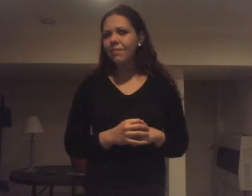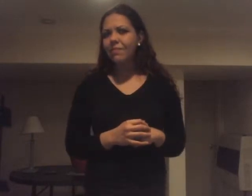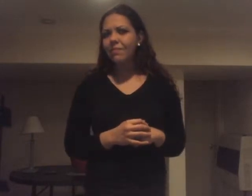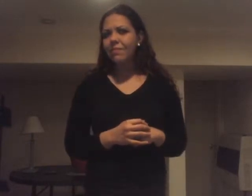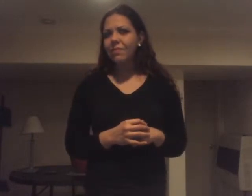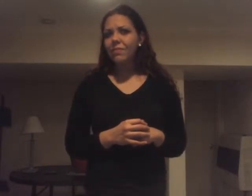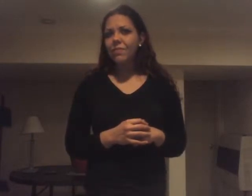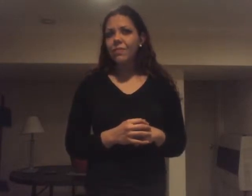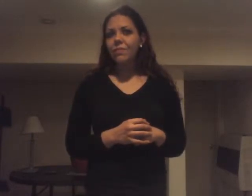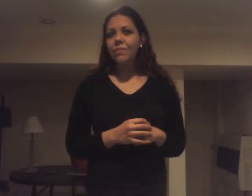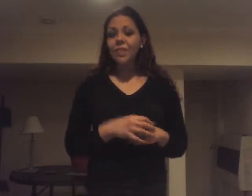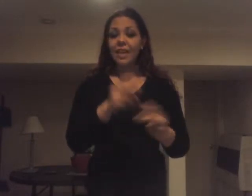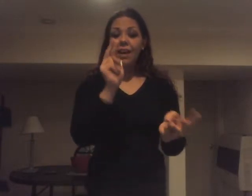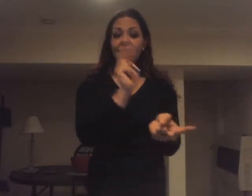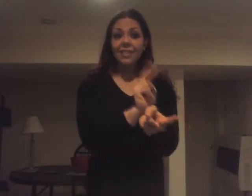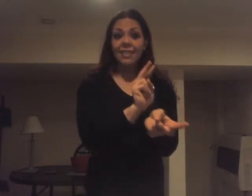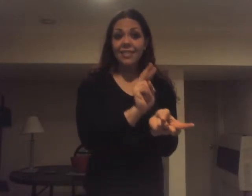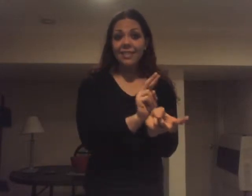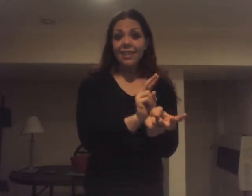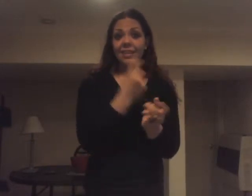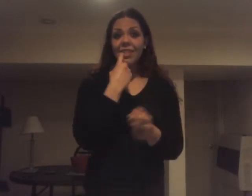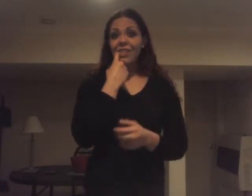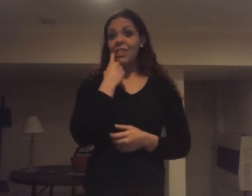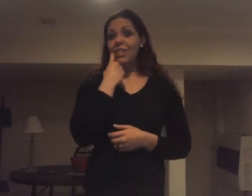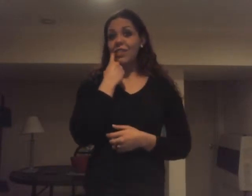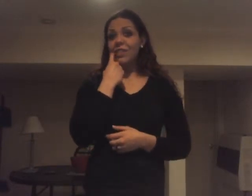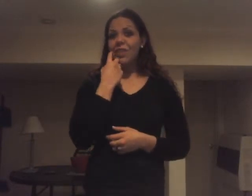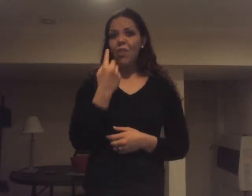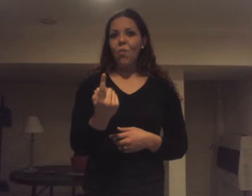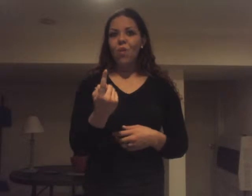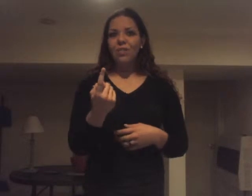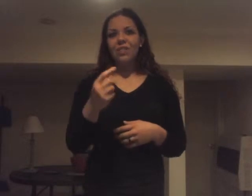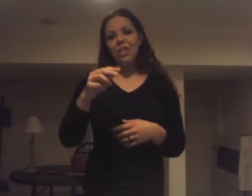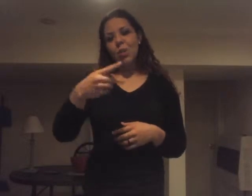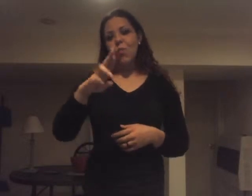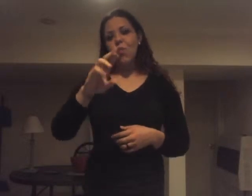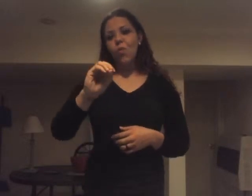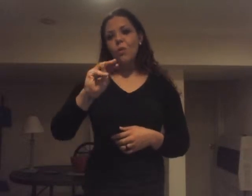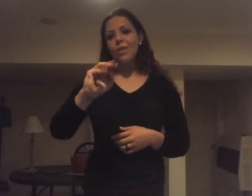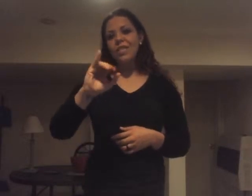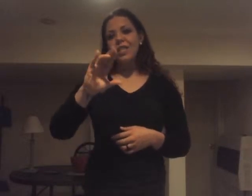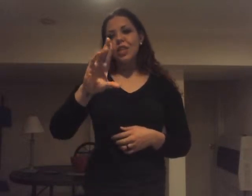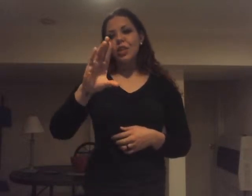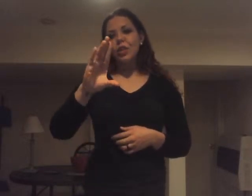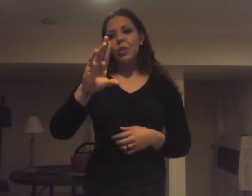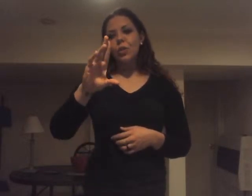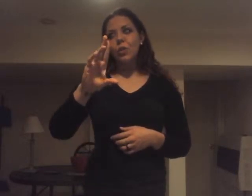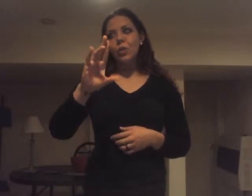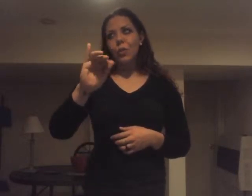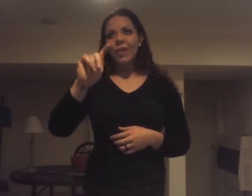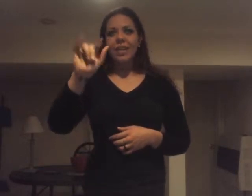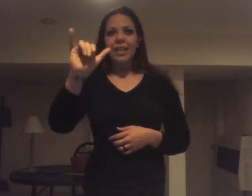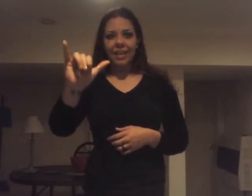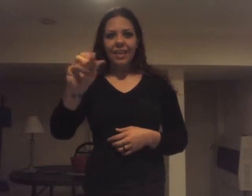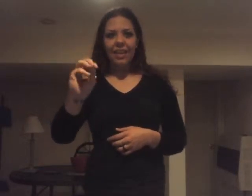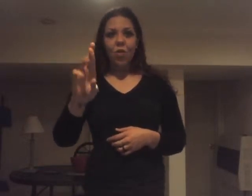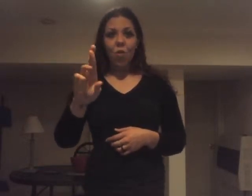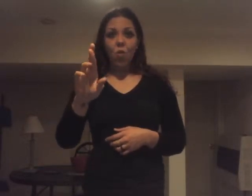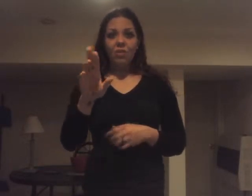Sex addiction, what used to be called promiscuity or infidelity, is also